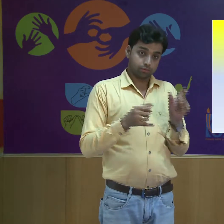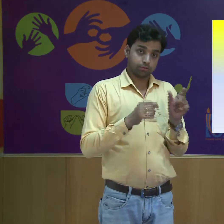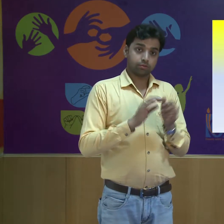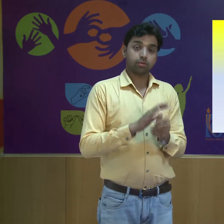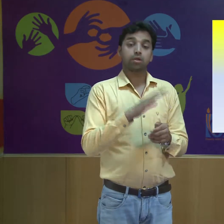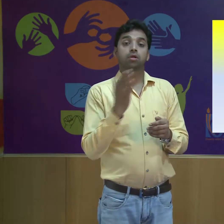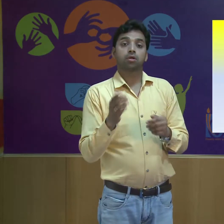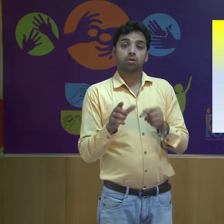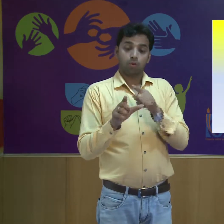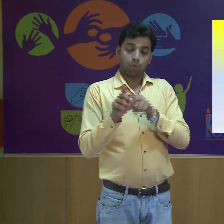Yadus,